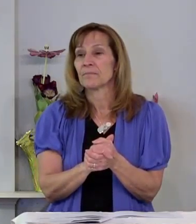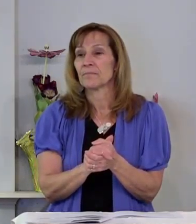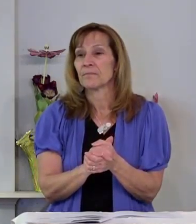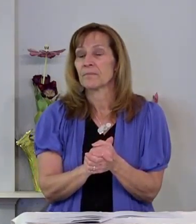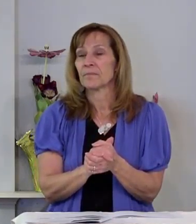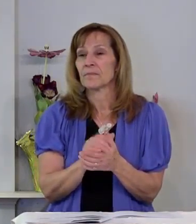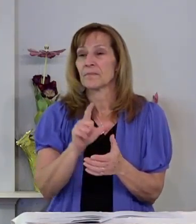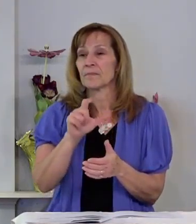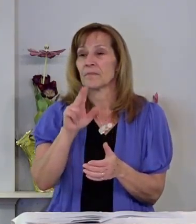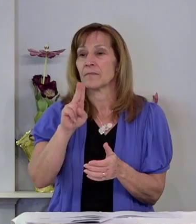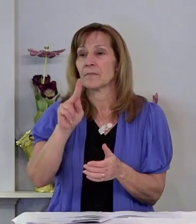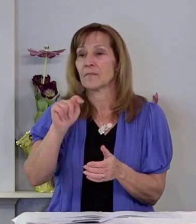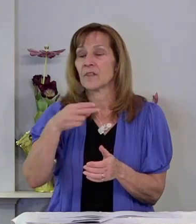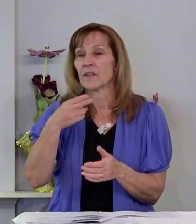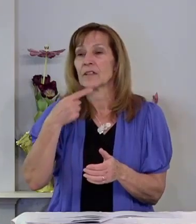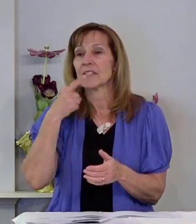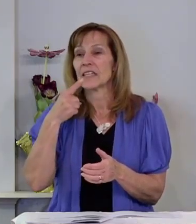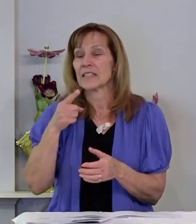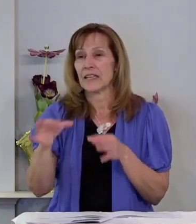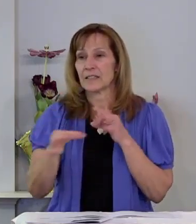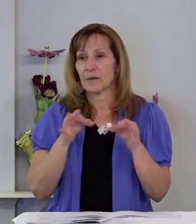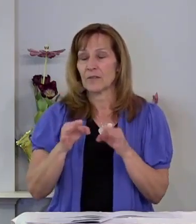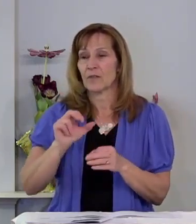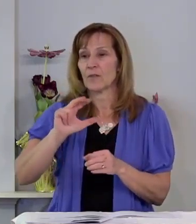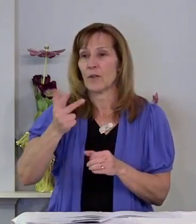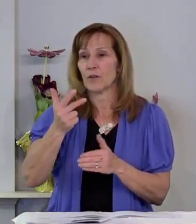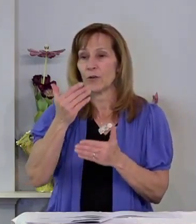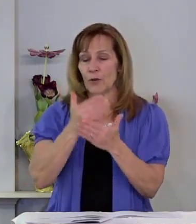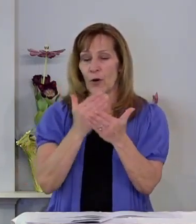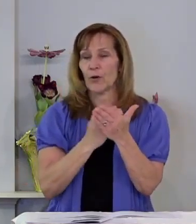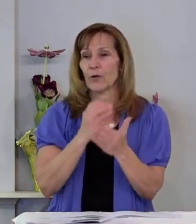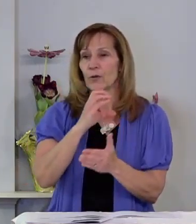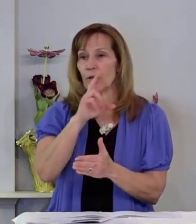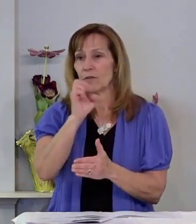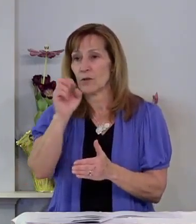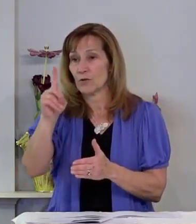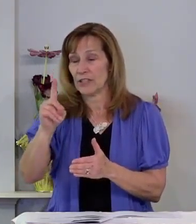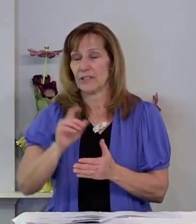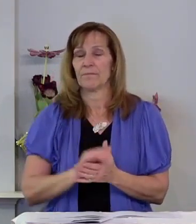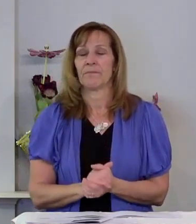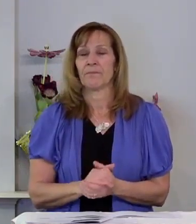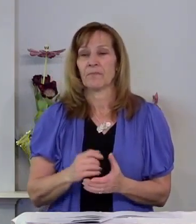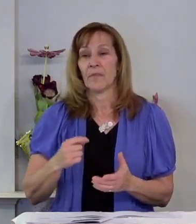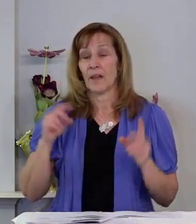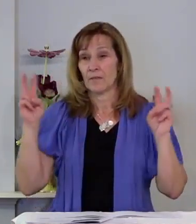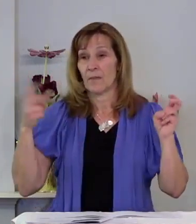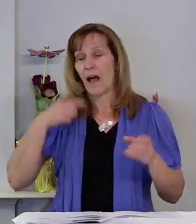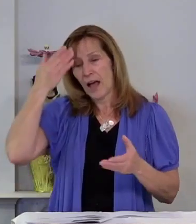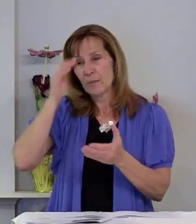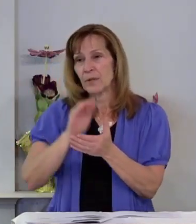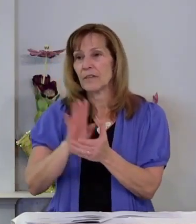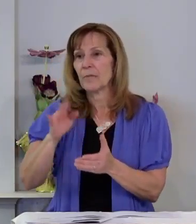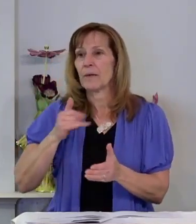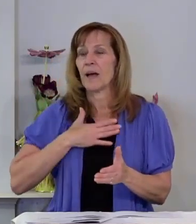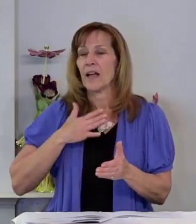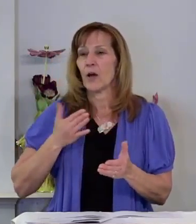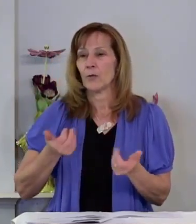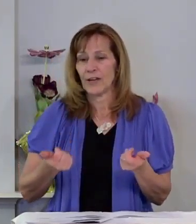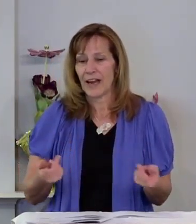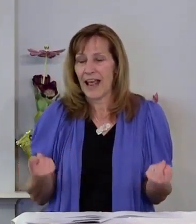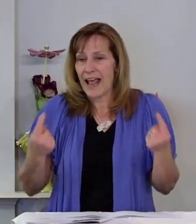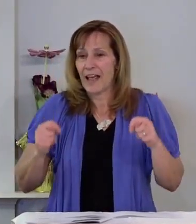Luther said in his explanation of the third article of the Creed, I believe that by my own effort